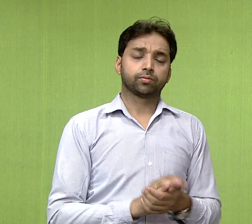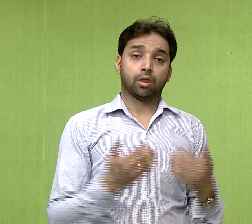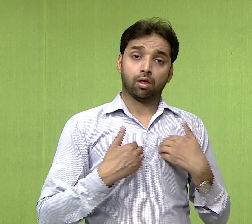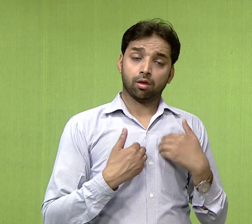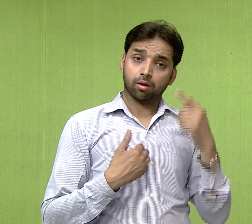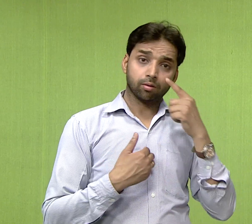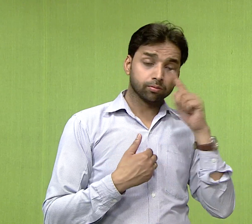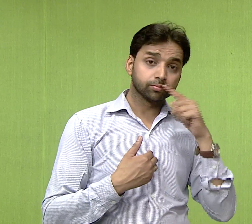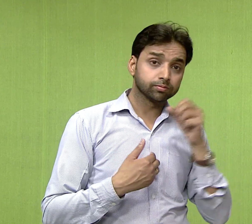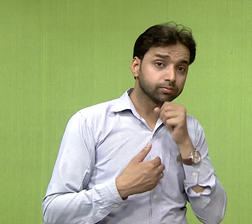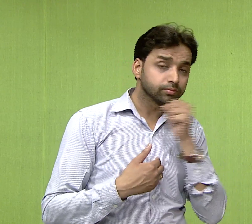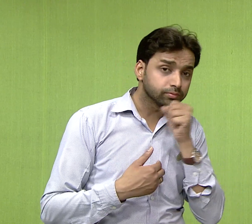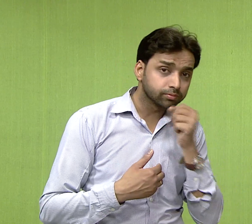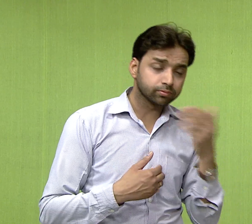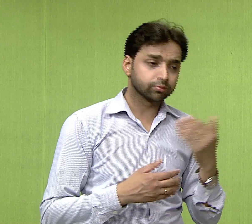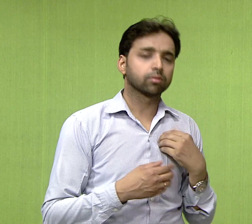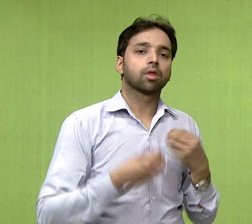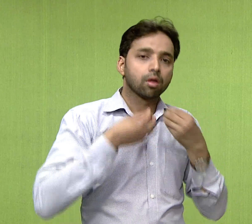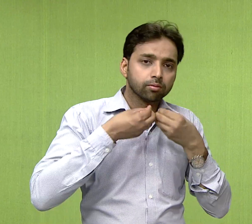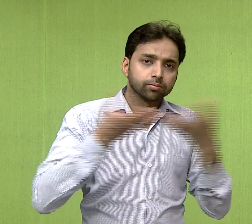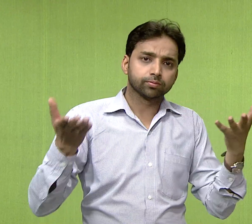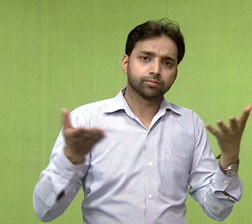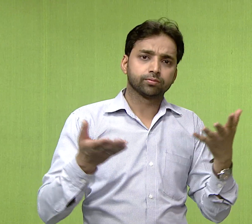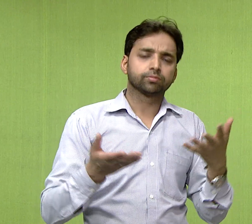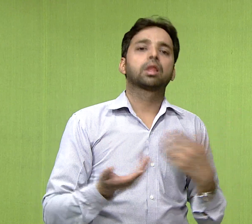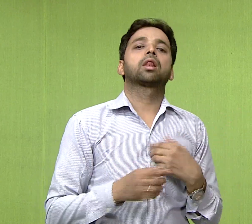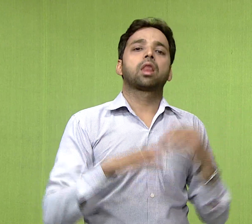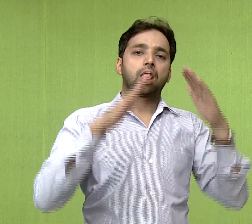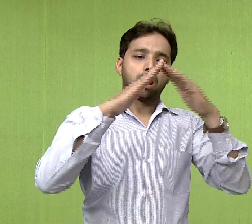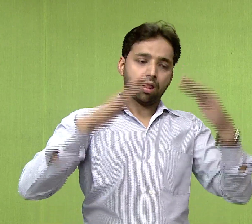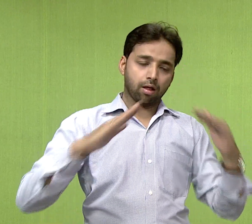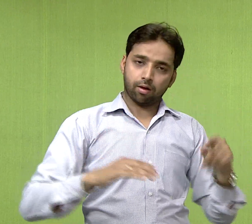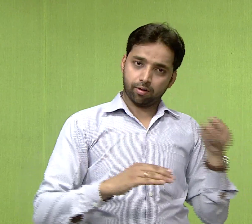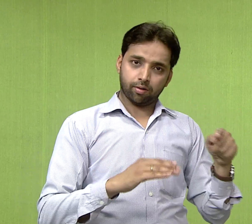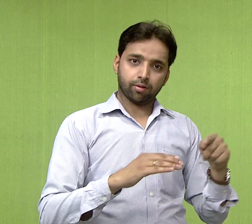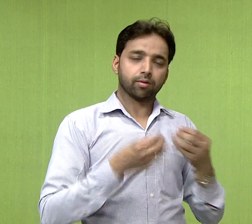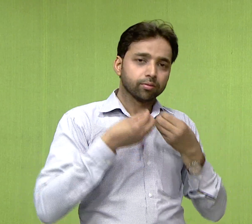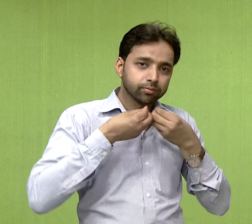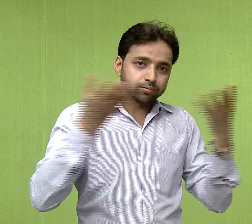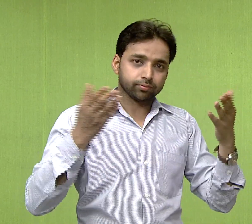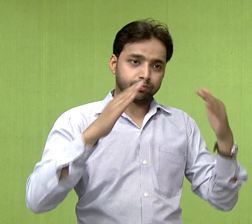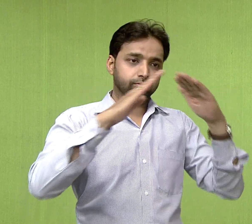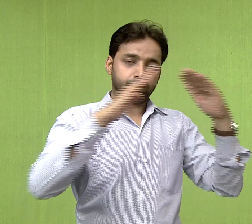our grandparents have also celebrated Christmas around a Christmas tree.